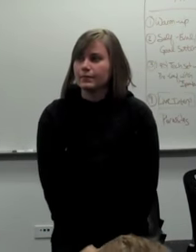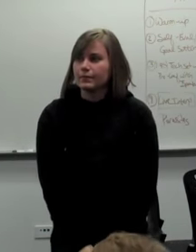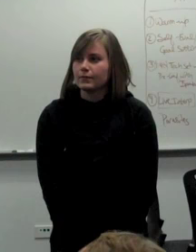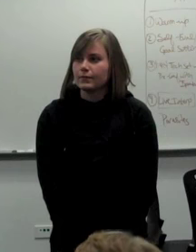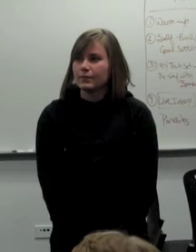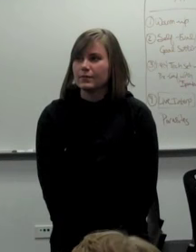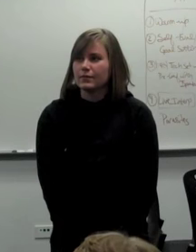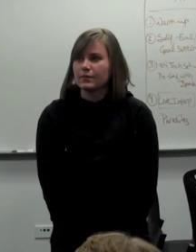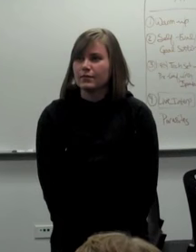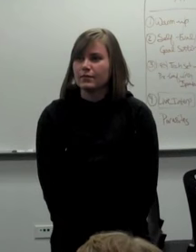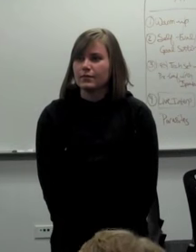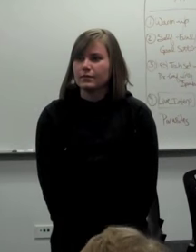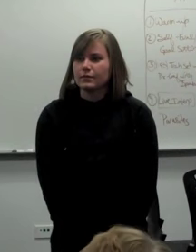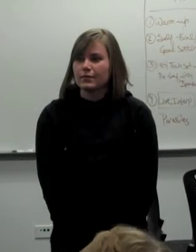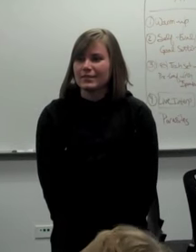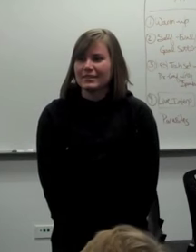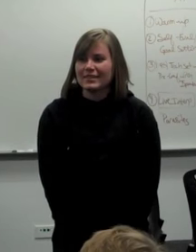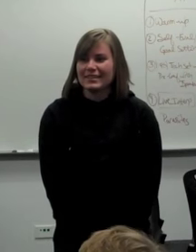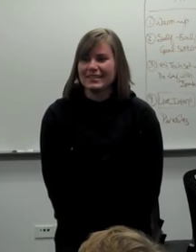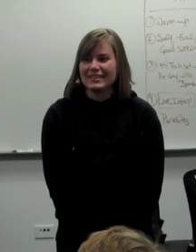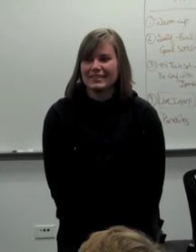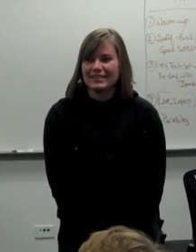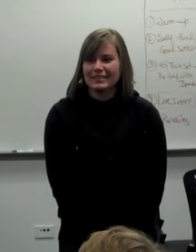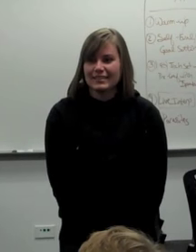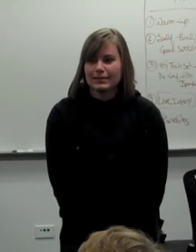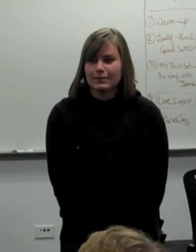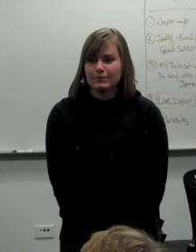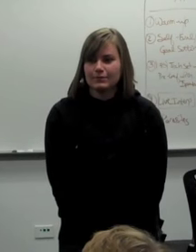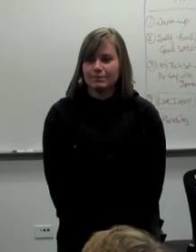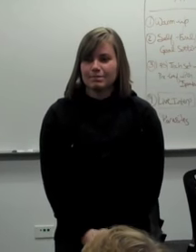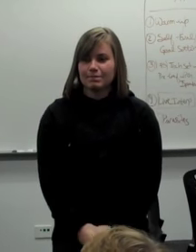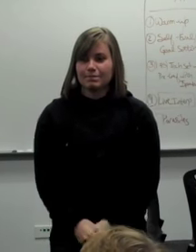Usually you get it from uncooked meat, but that's boring, so I want to talk about cats.